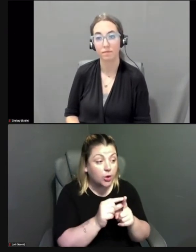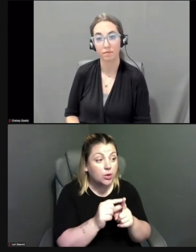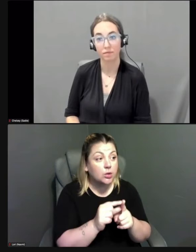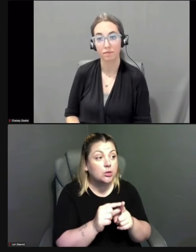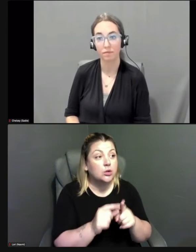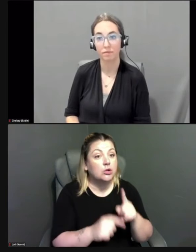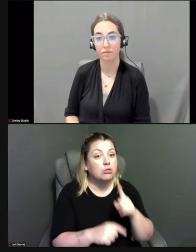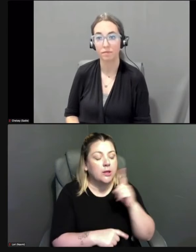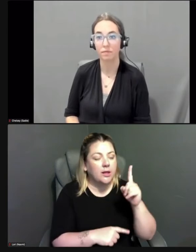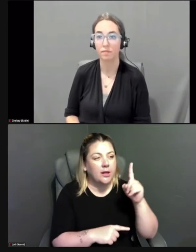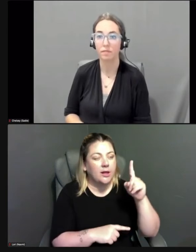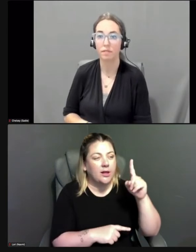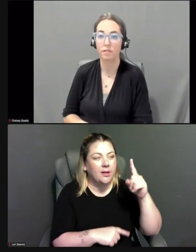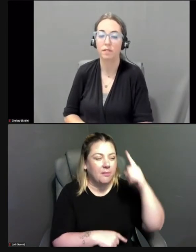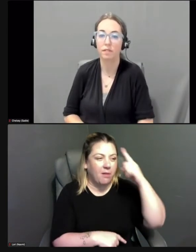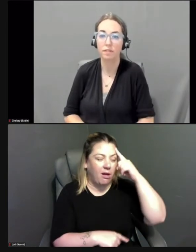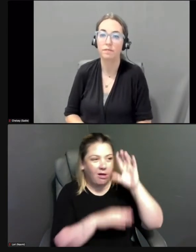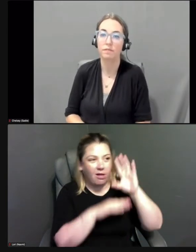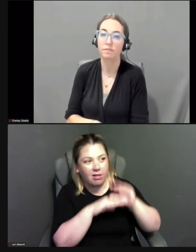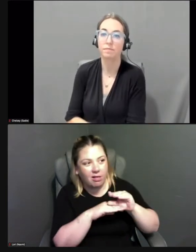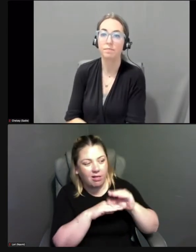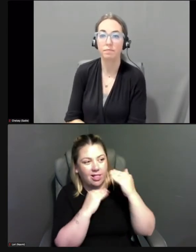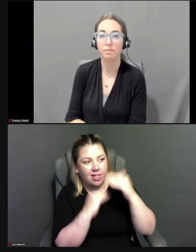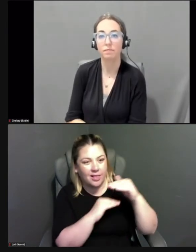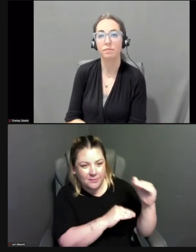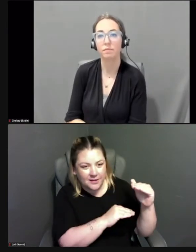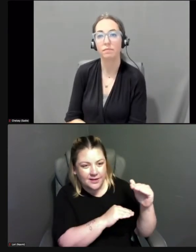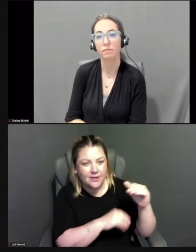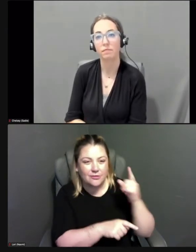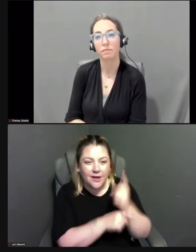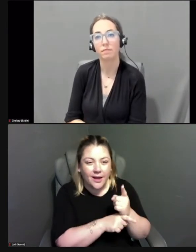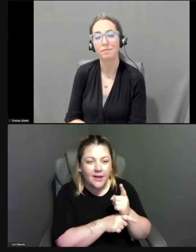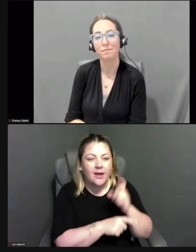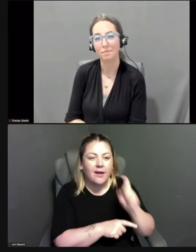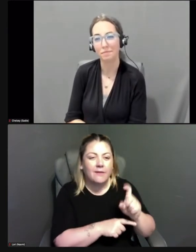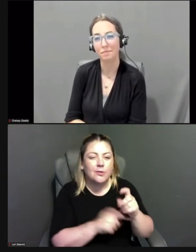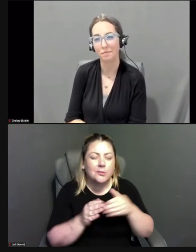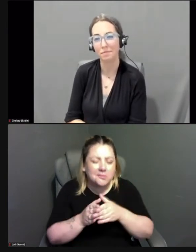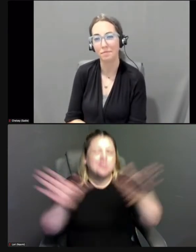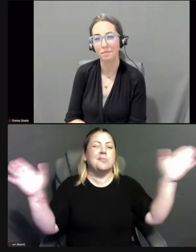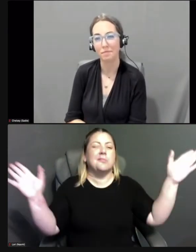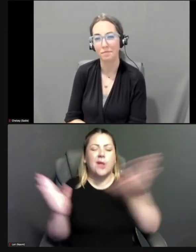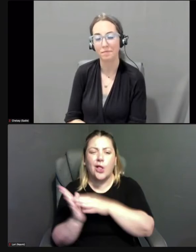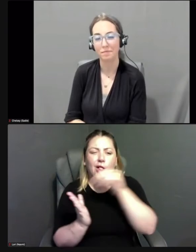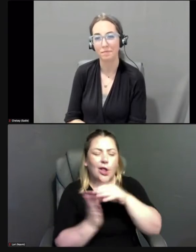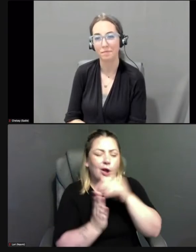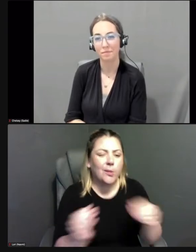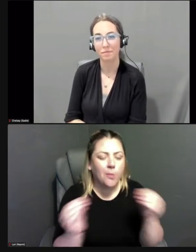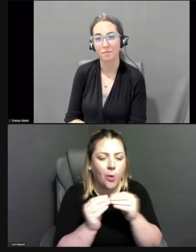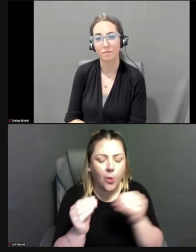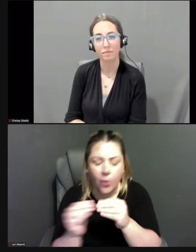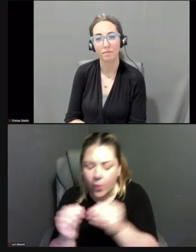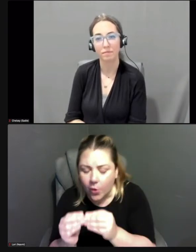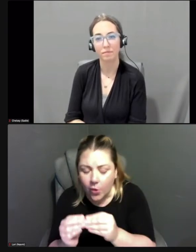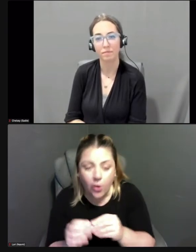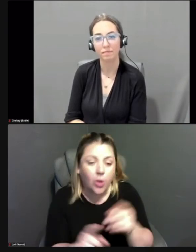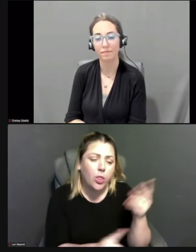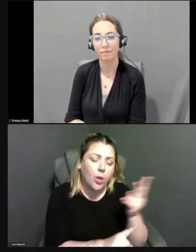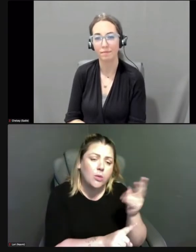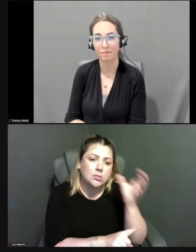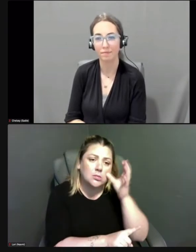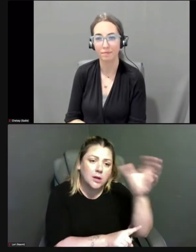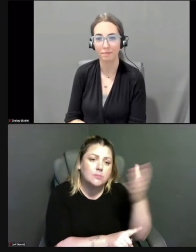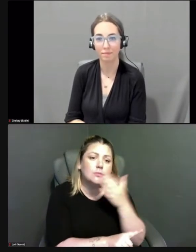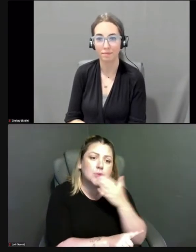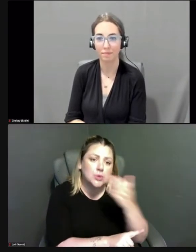our lens and learn more. And I think they're really, really, really helpful concepts as we're trying